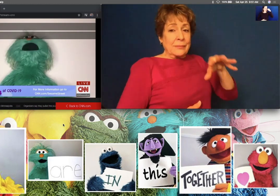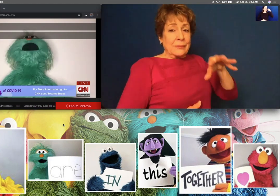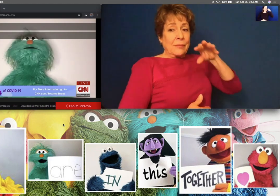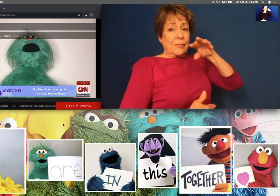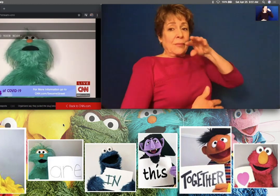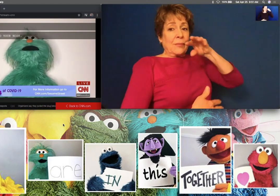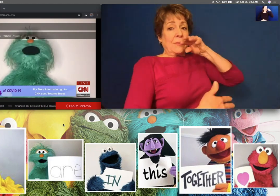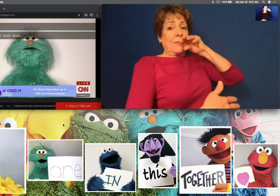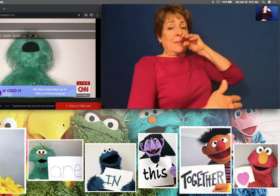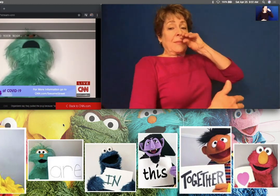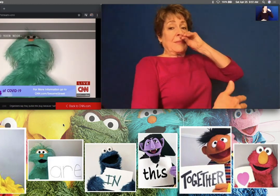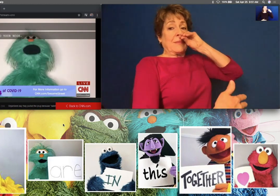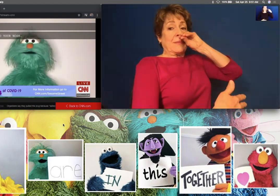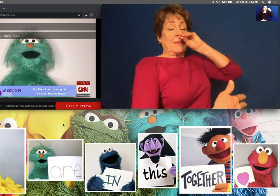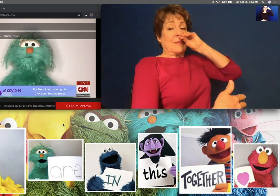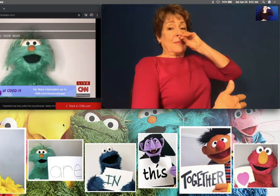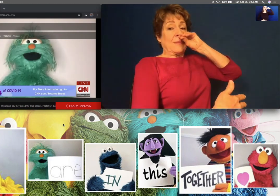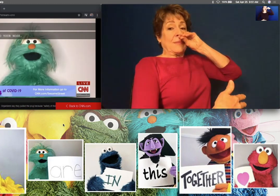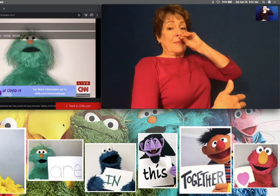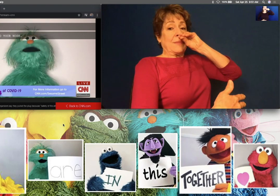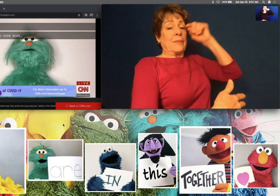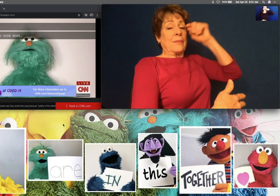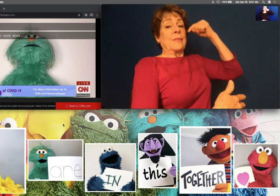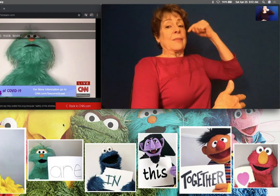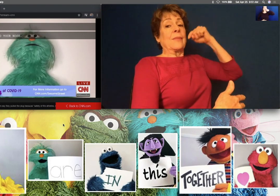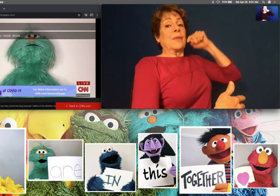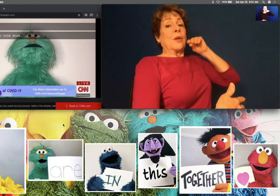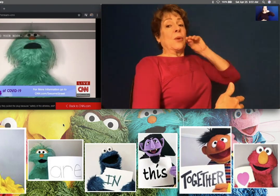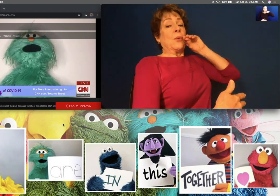Slow, deep breath into your nose.